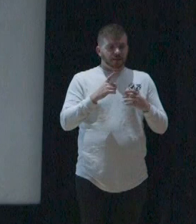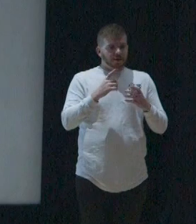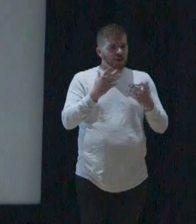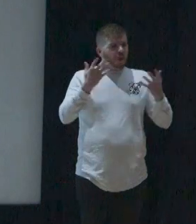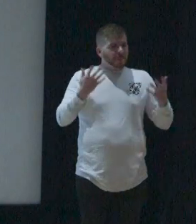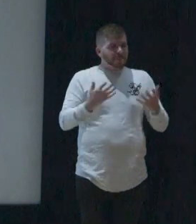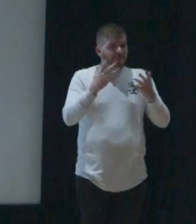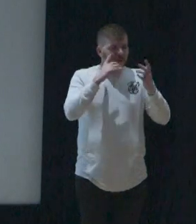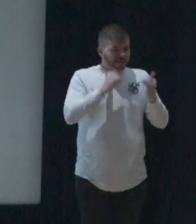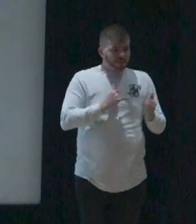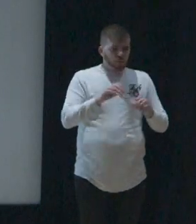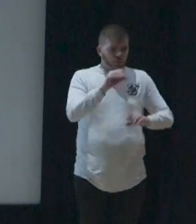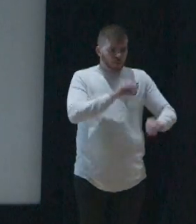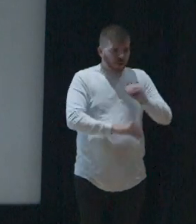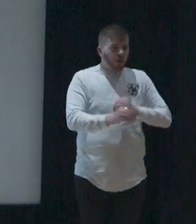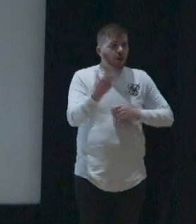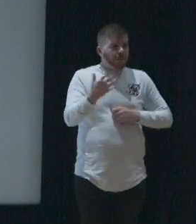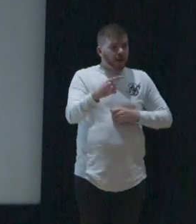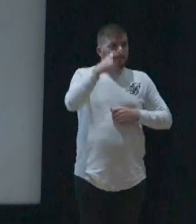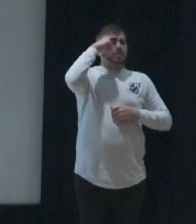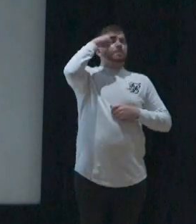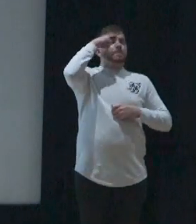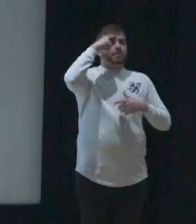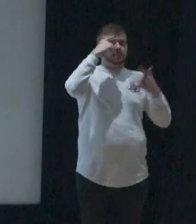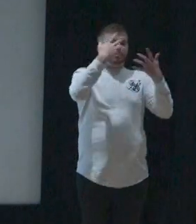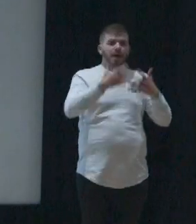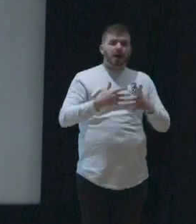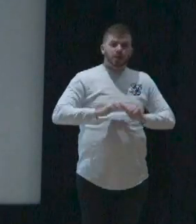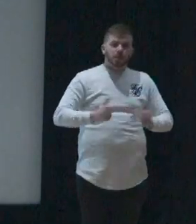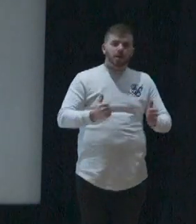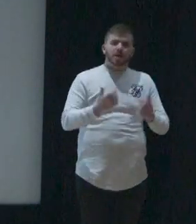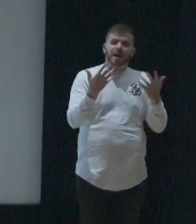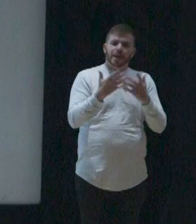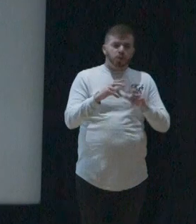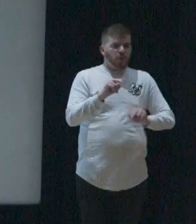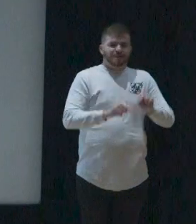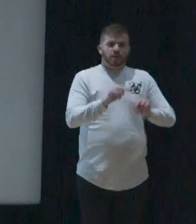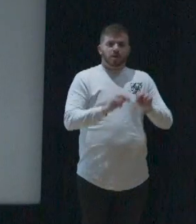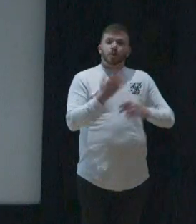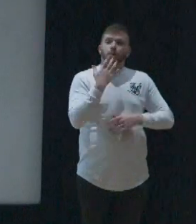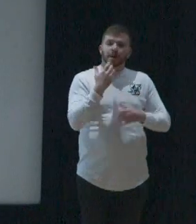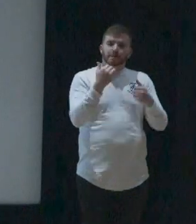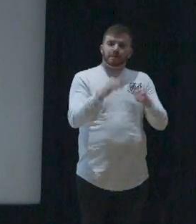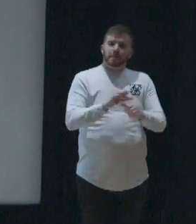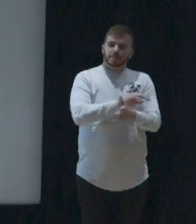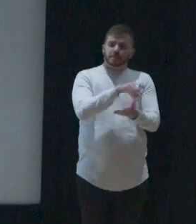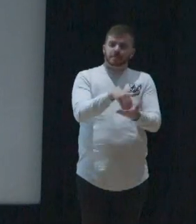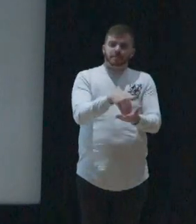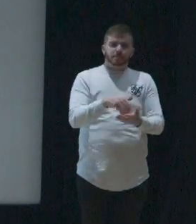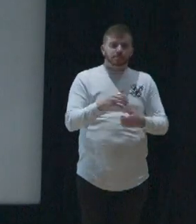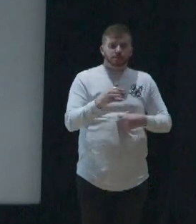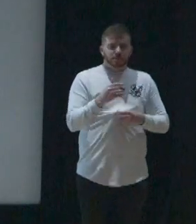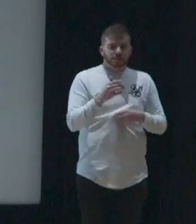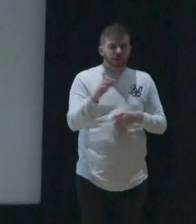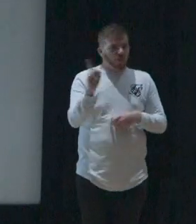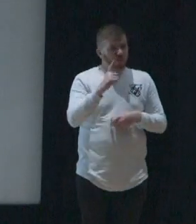playtesting to figure out that players have really got a mechanic. How do you evaluate when you've reached that point? And